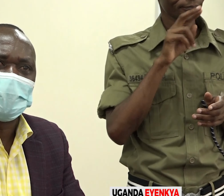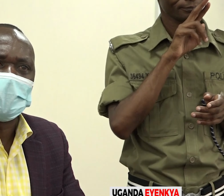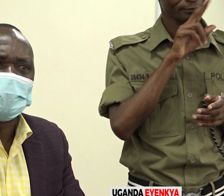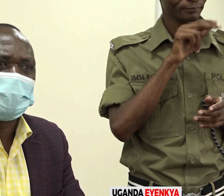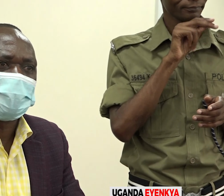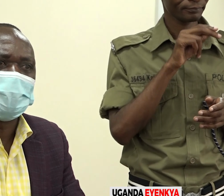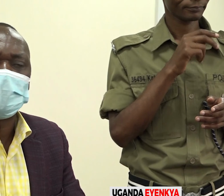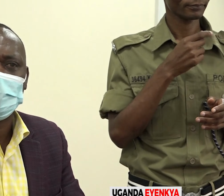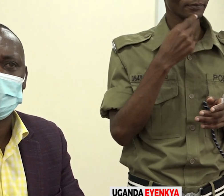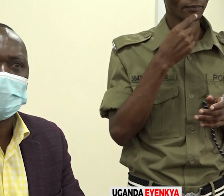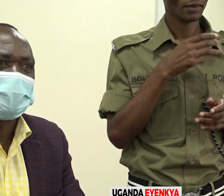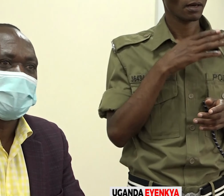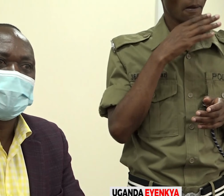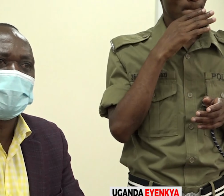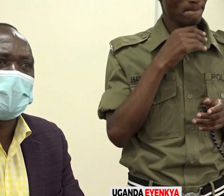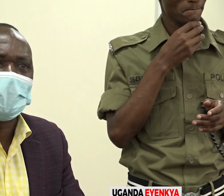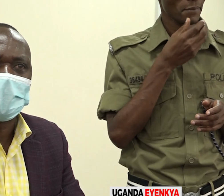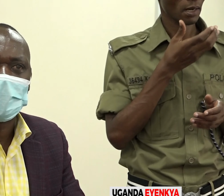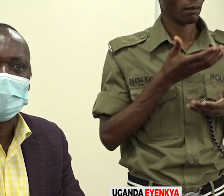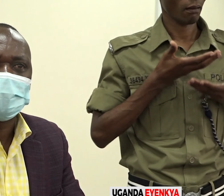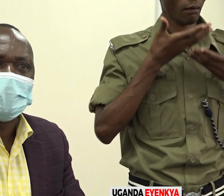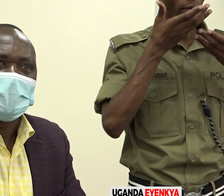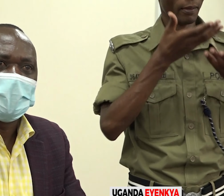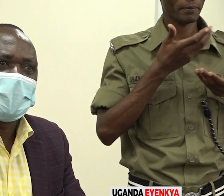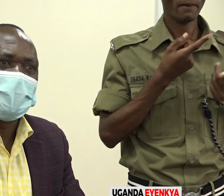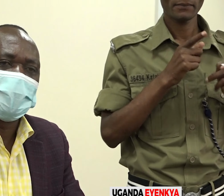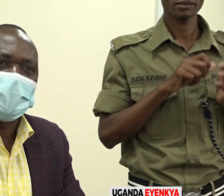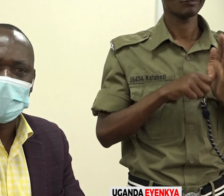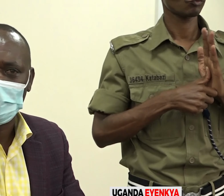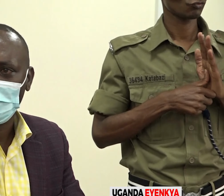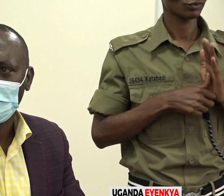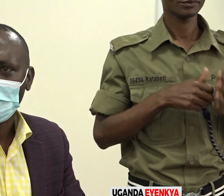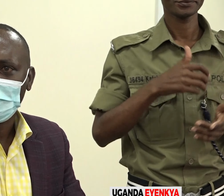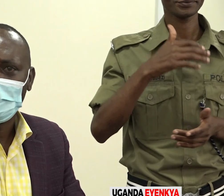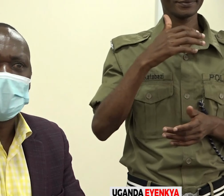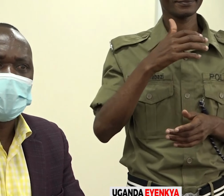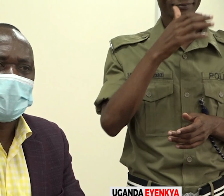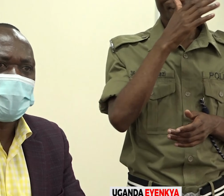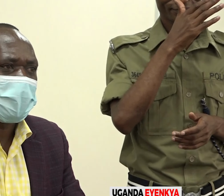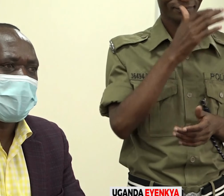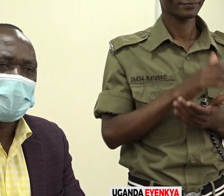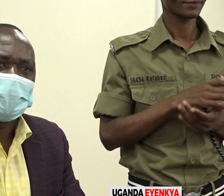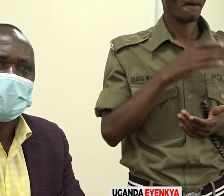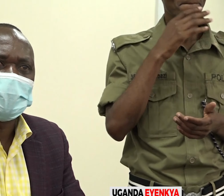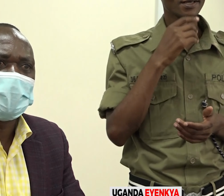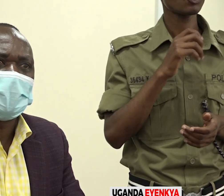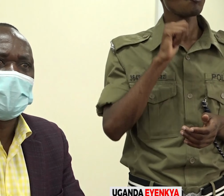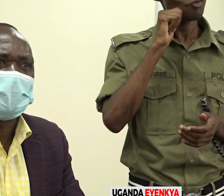indicating that the man is vomiting, all those are lies. The man is very stable. And you will see him tomorrow in